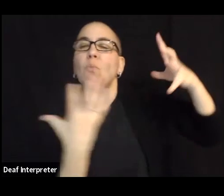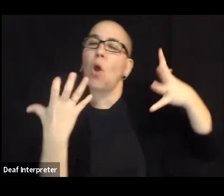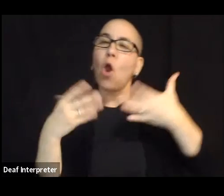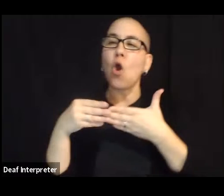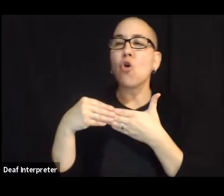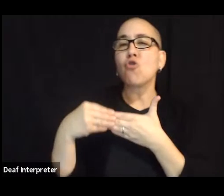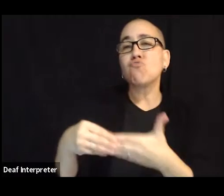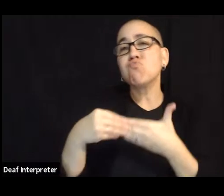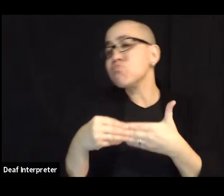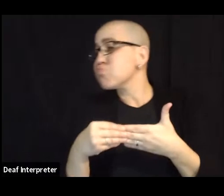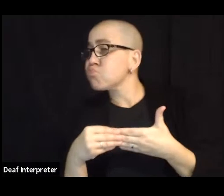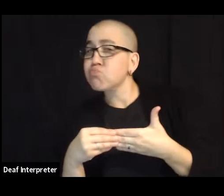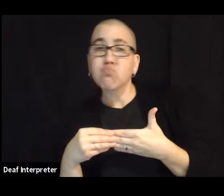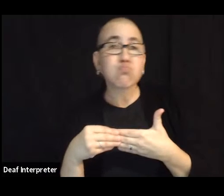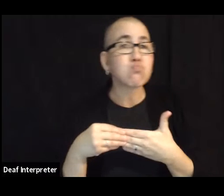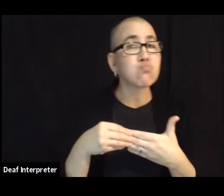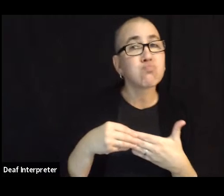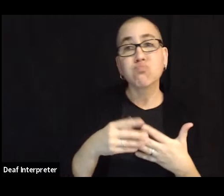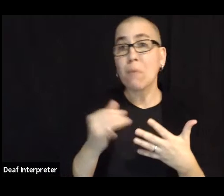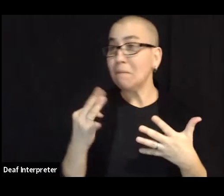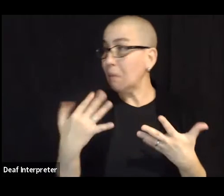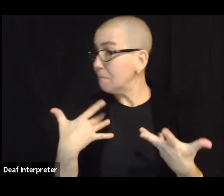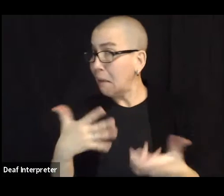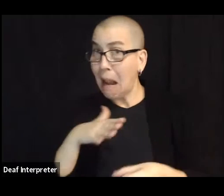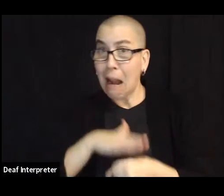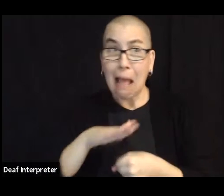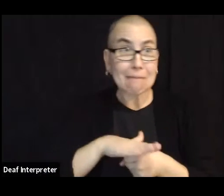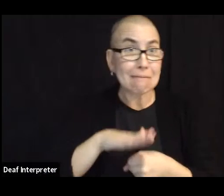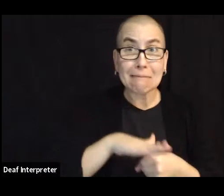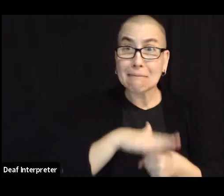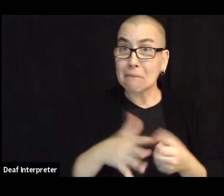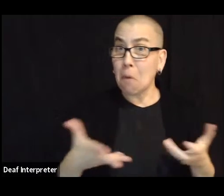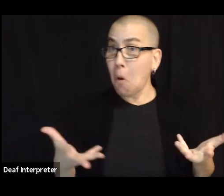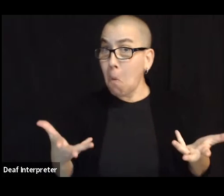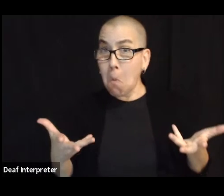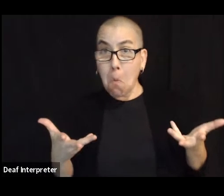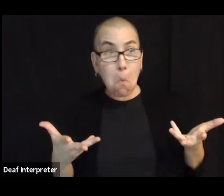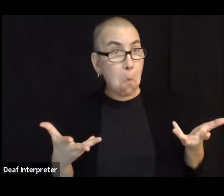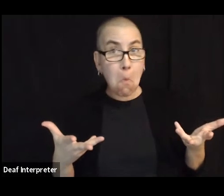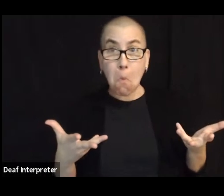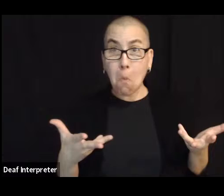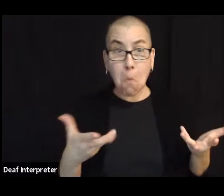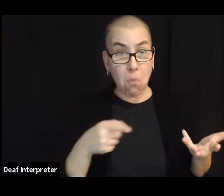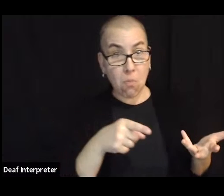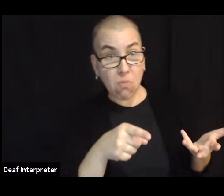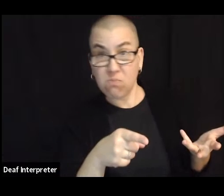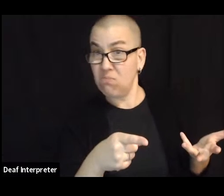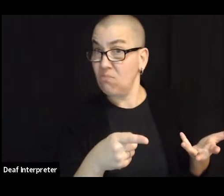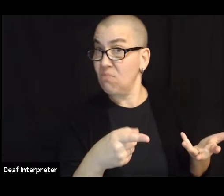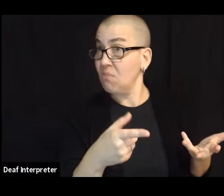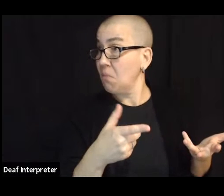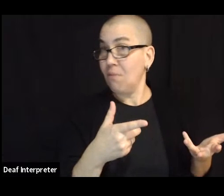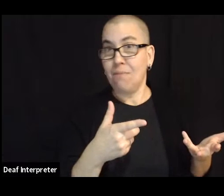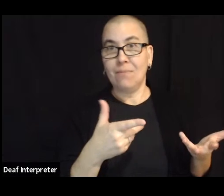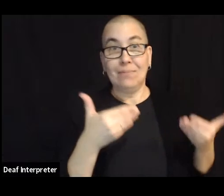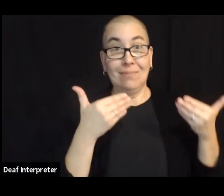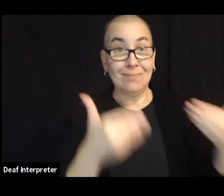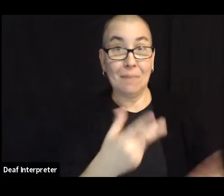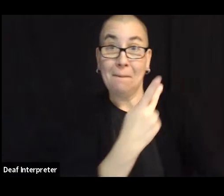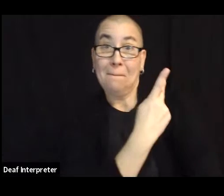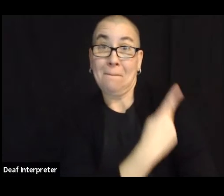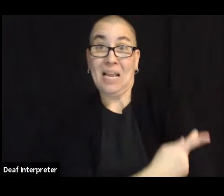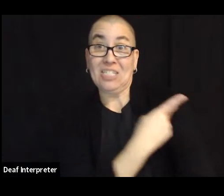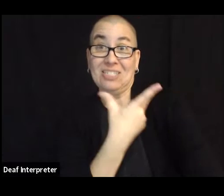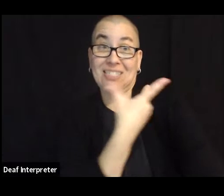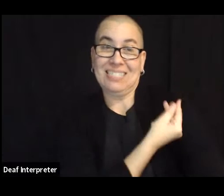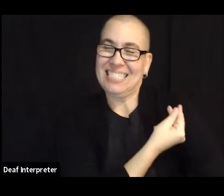system's perspective, they're eager to begin vaccinating their patient population. But just to underscore Kris's point,